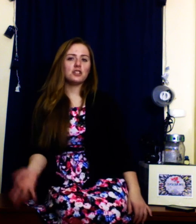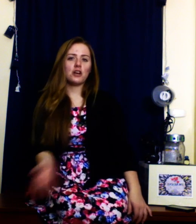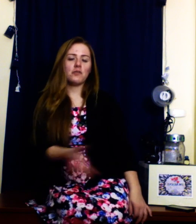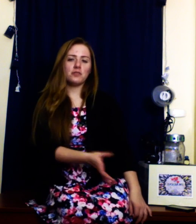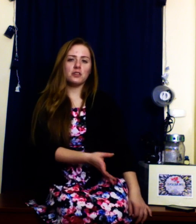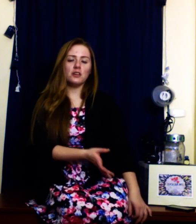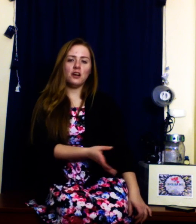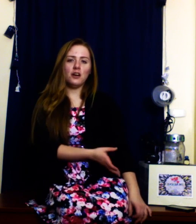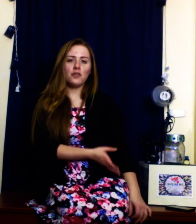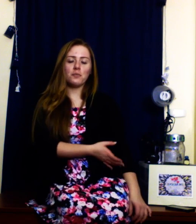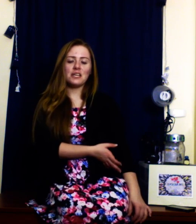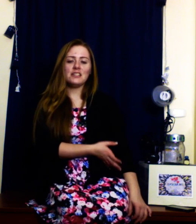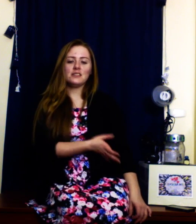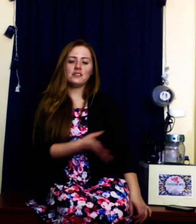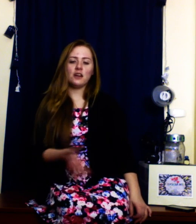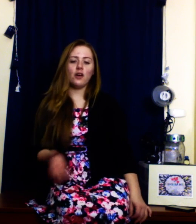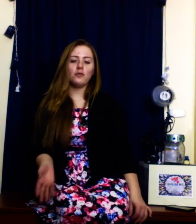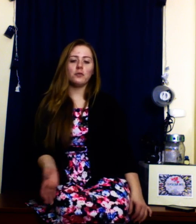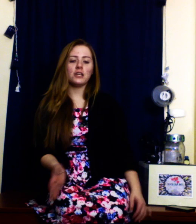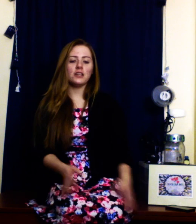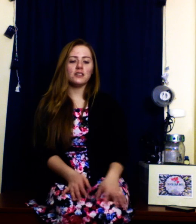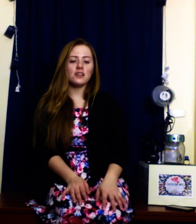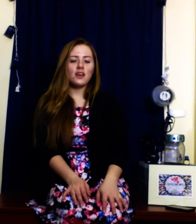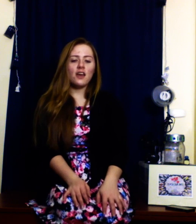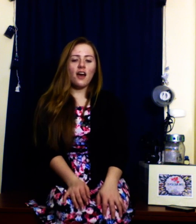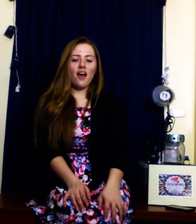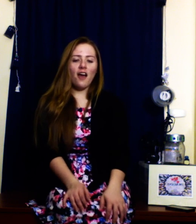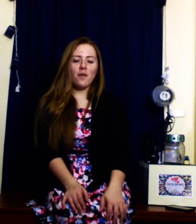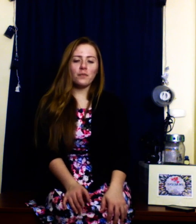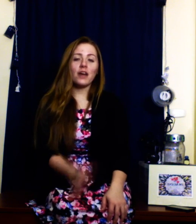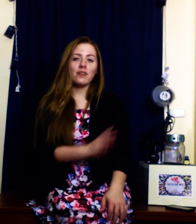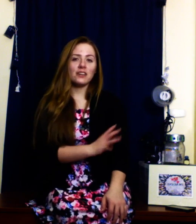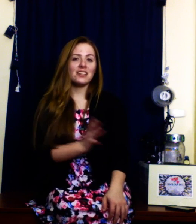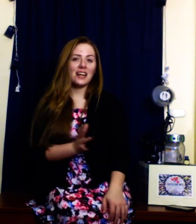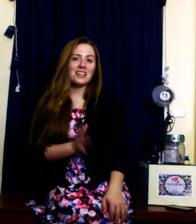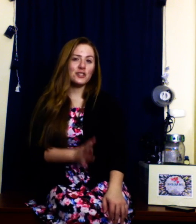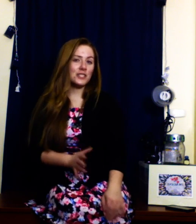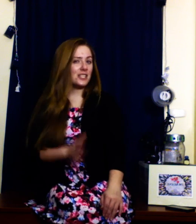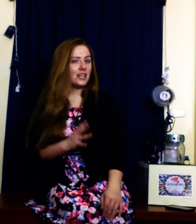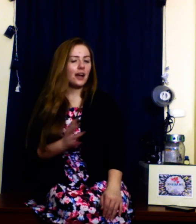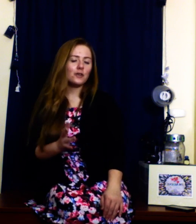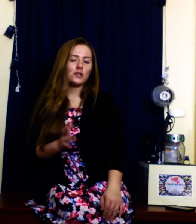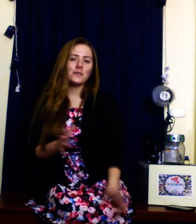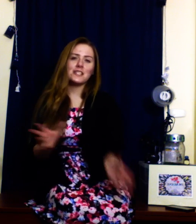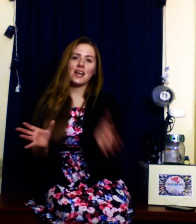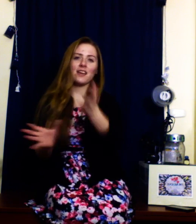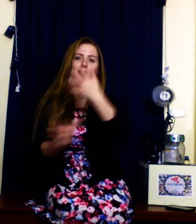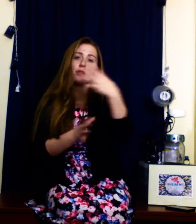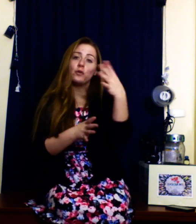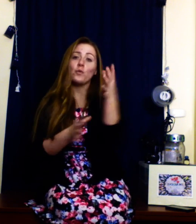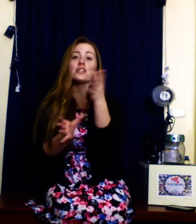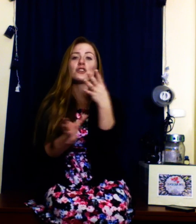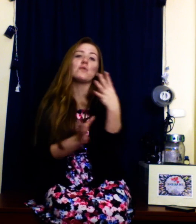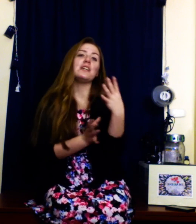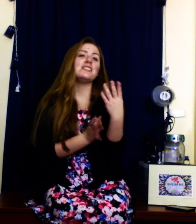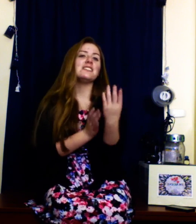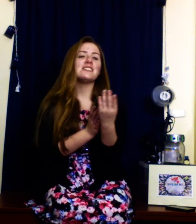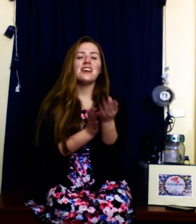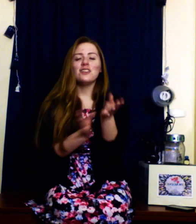off the piece itself, because I found it kind of interesting how she was saying that the winter wind, the